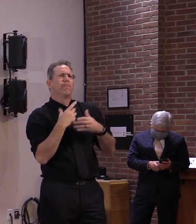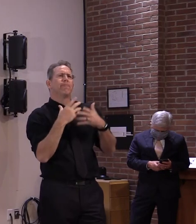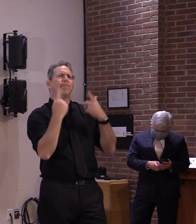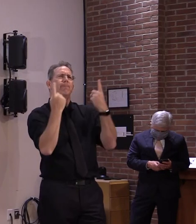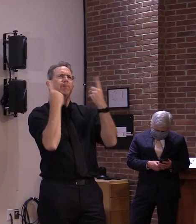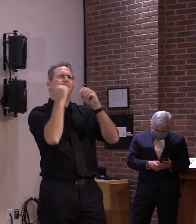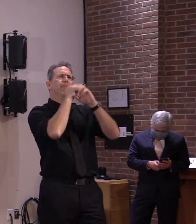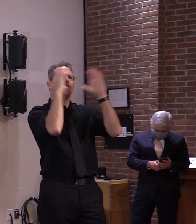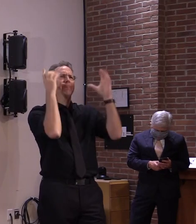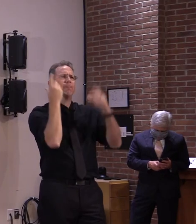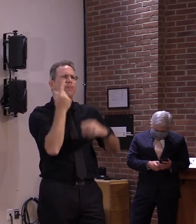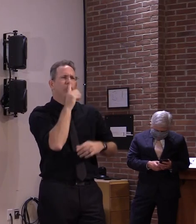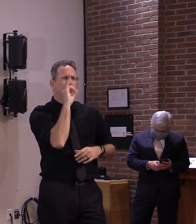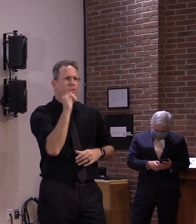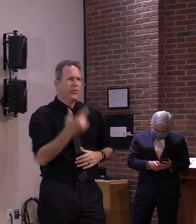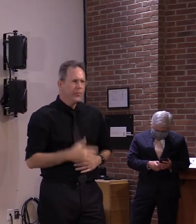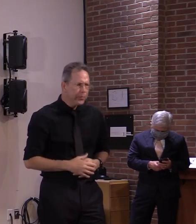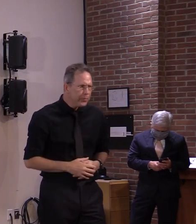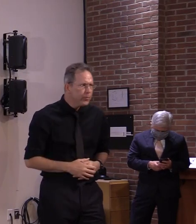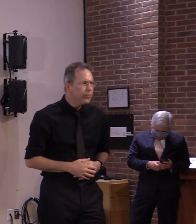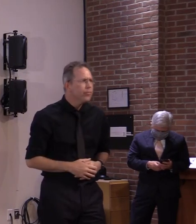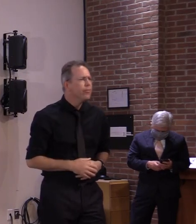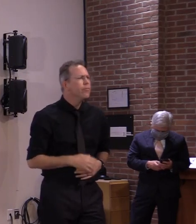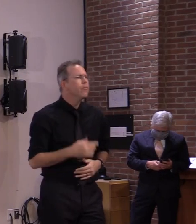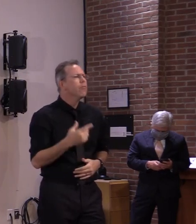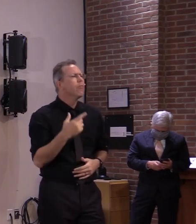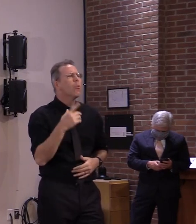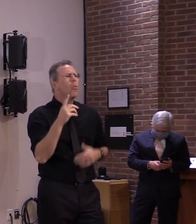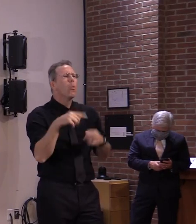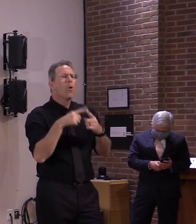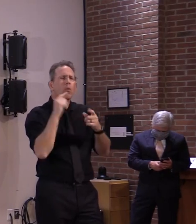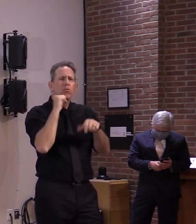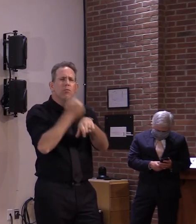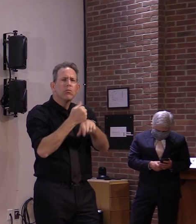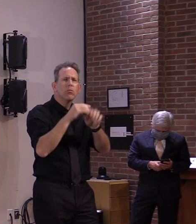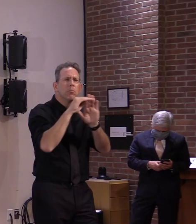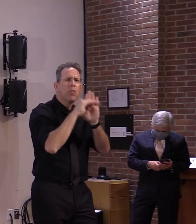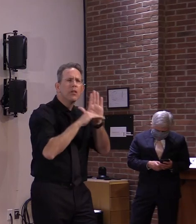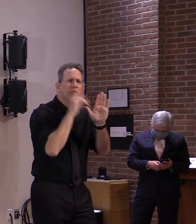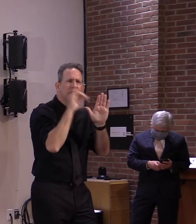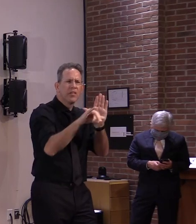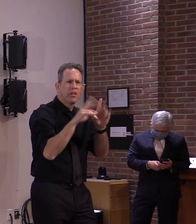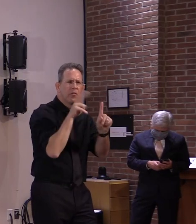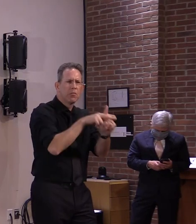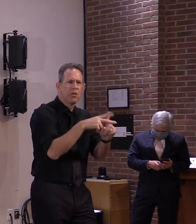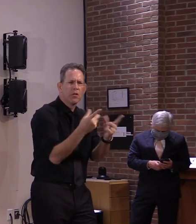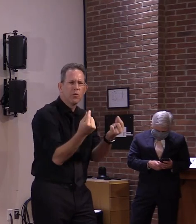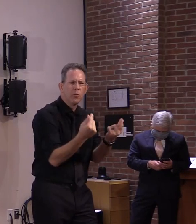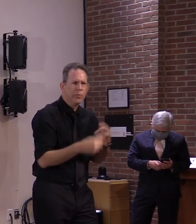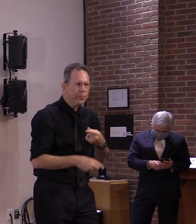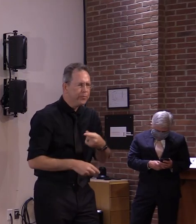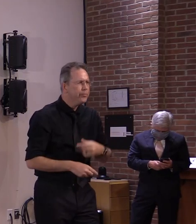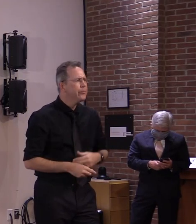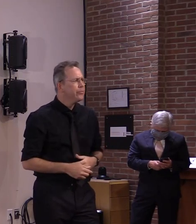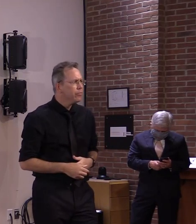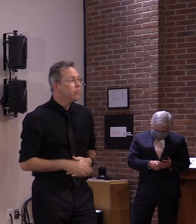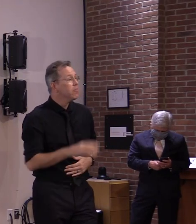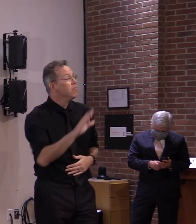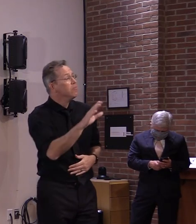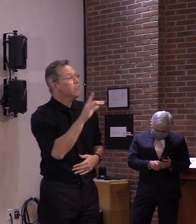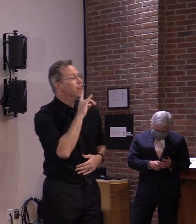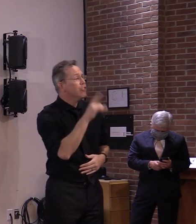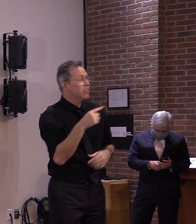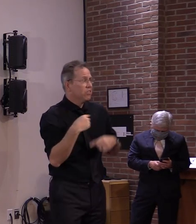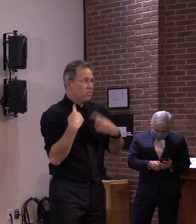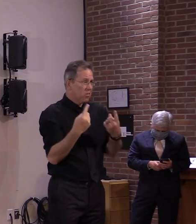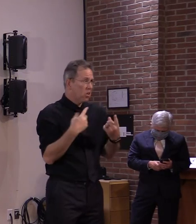might reinstitute that policy? Yeah, we've come a long ways, Greg, from where we were to begin with. We're down, even with PUA